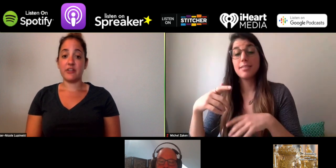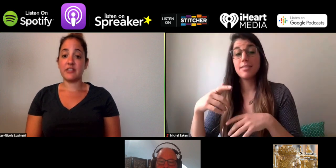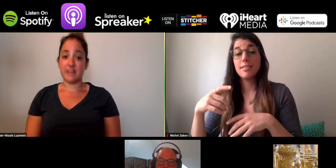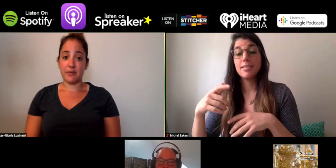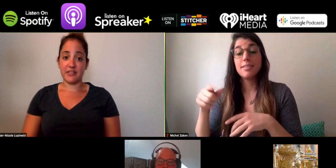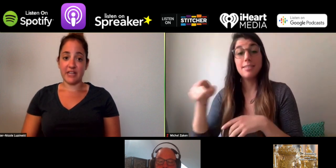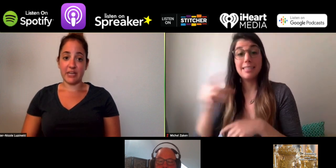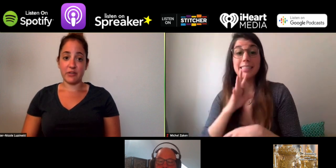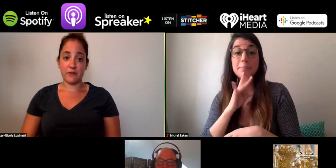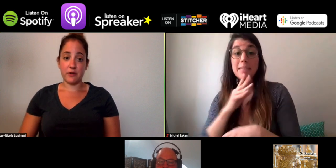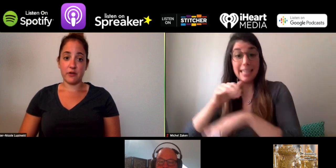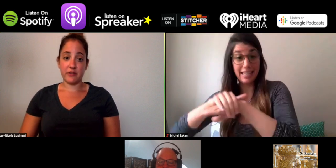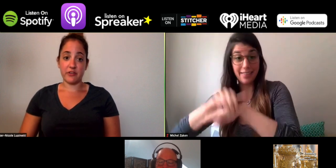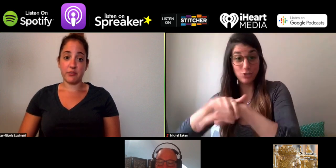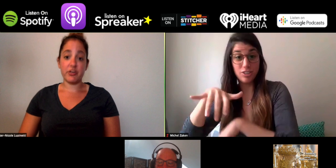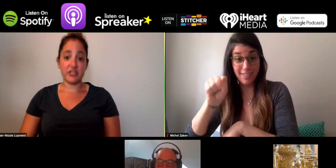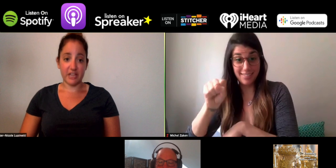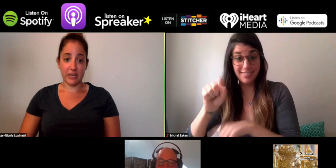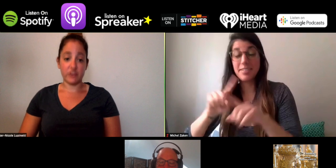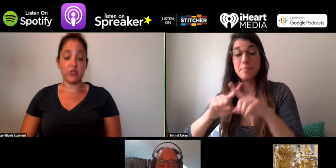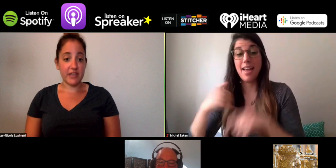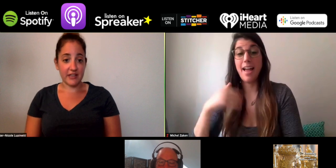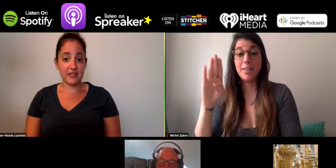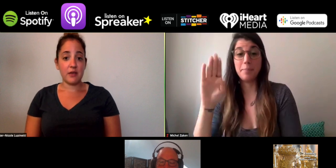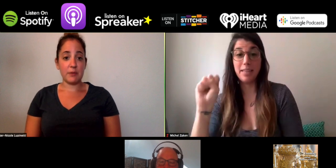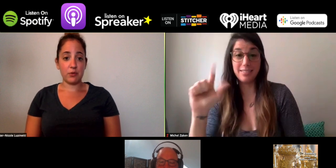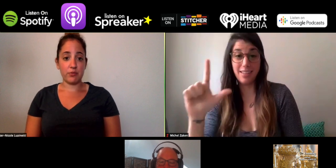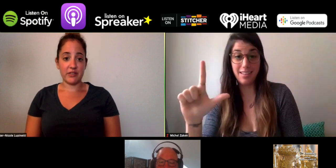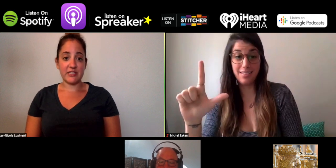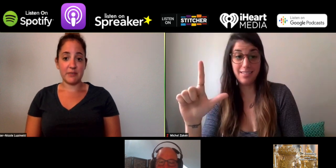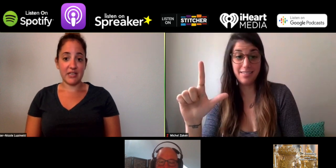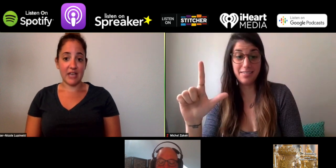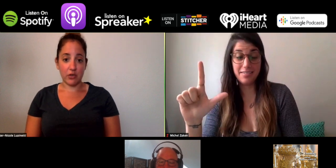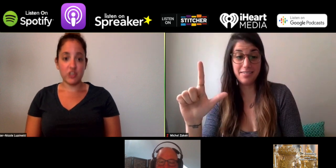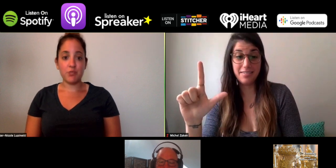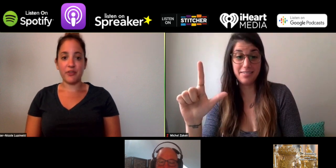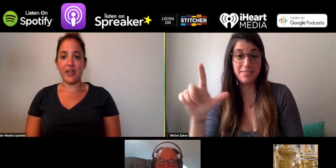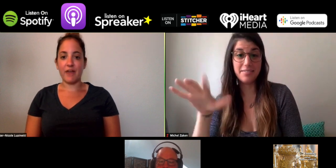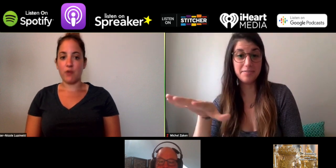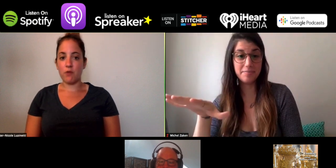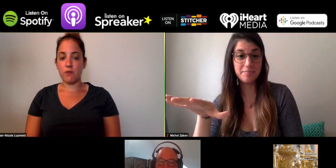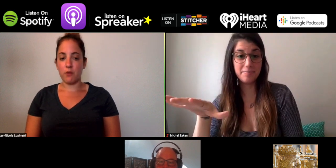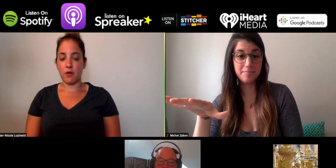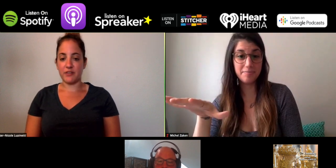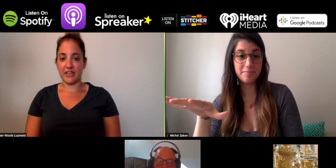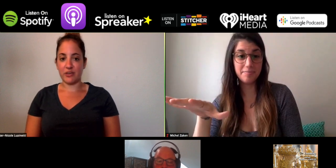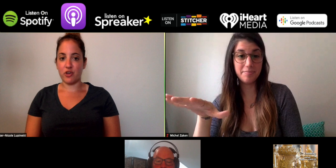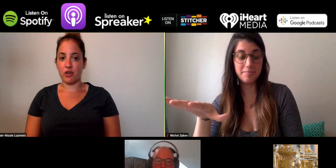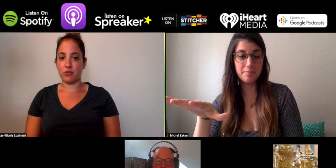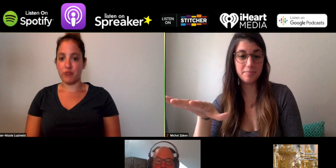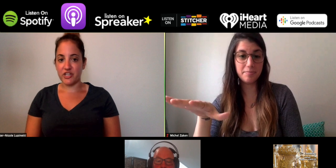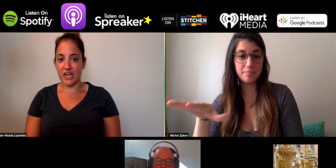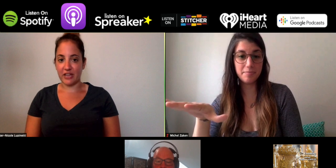Now, there is a separate sign language there's a British sign language. So yes, people in Britain speak English, but they have their own form of sign